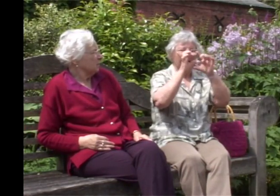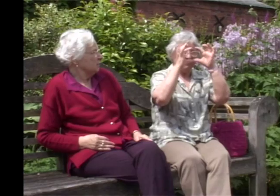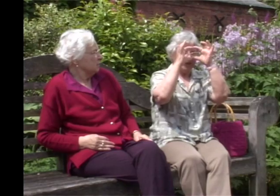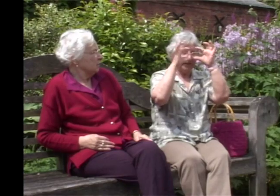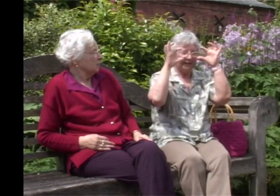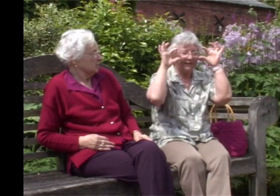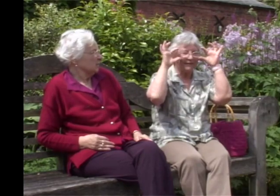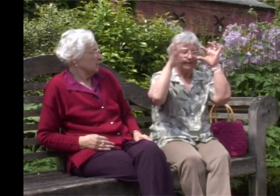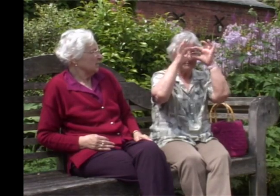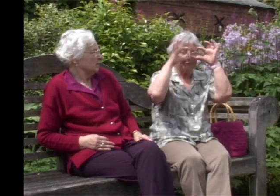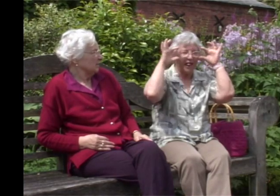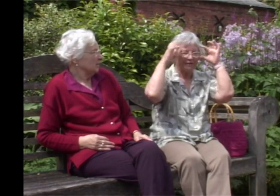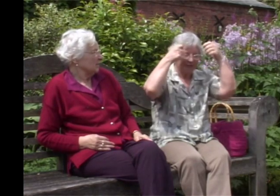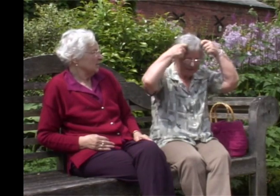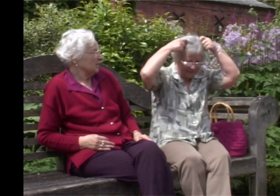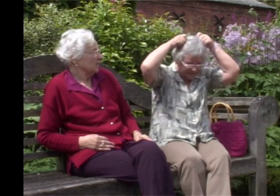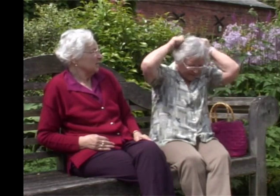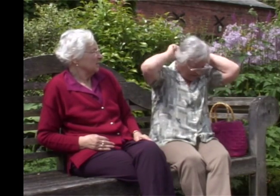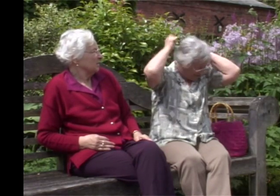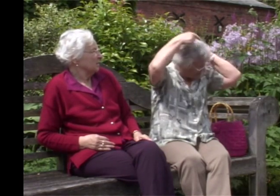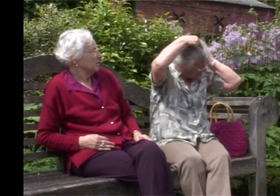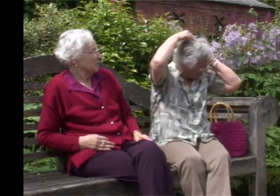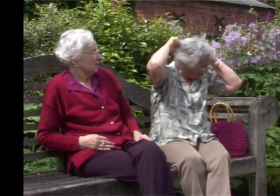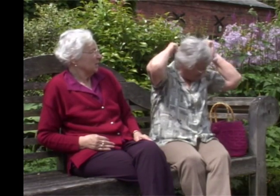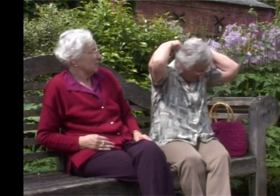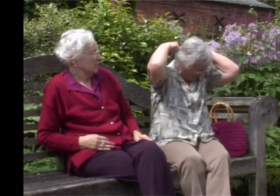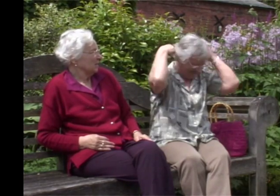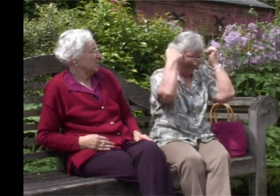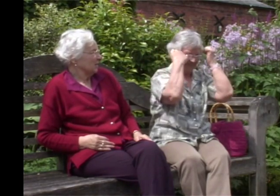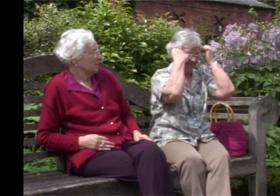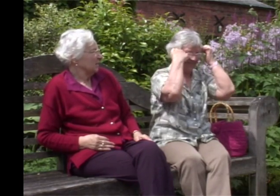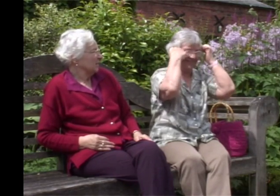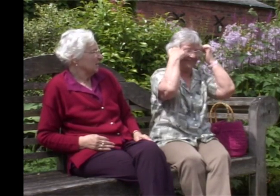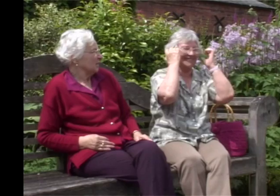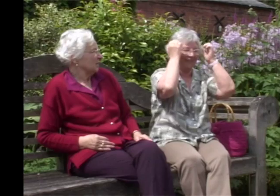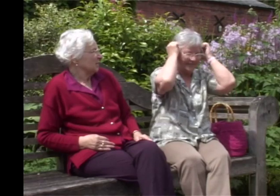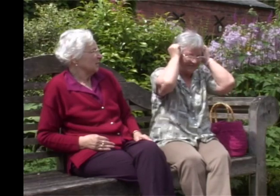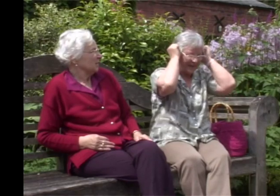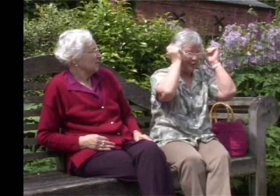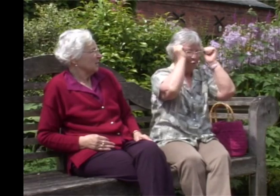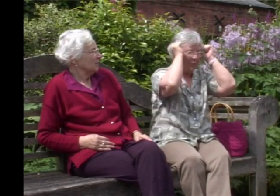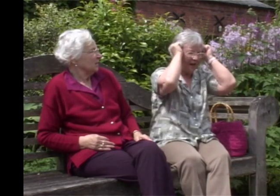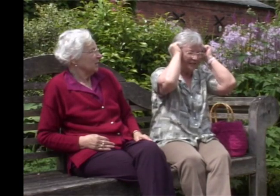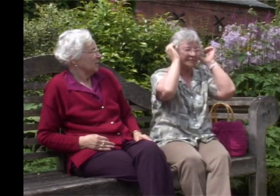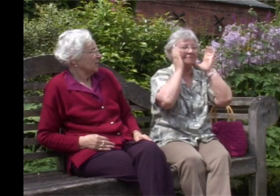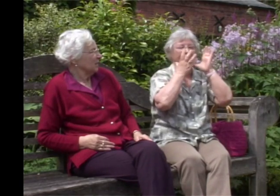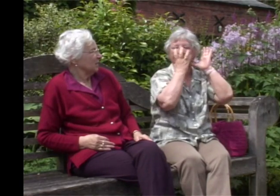plastic perspex and the mask was strapped around the head. The front of the mask fitted across the front